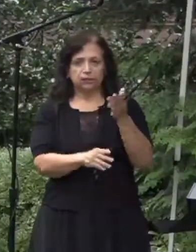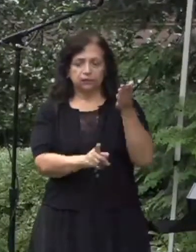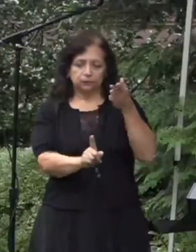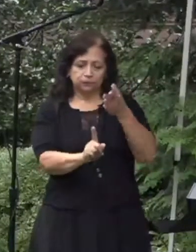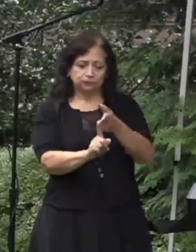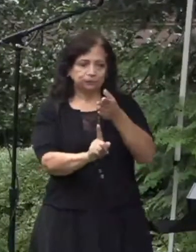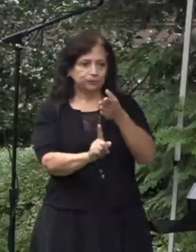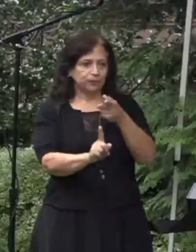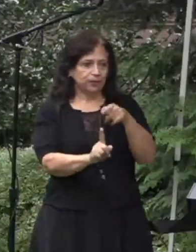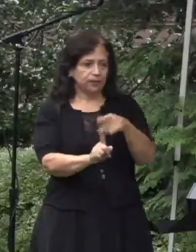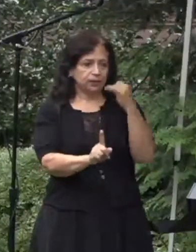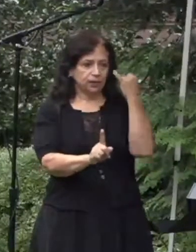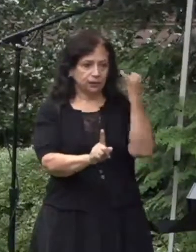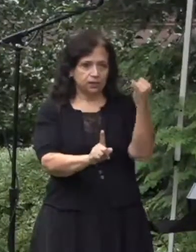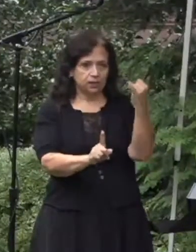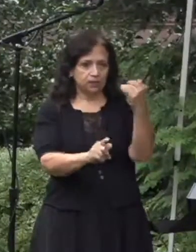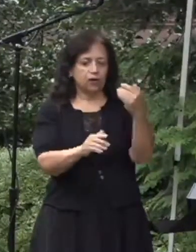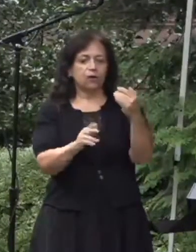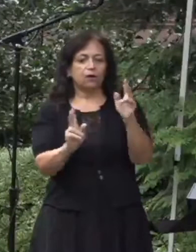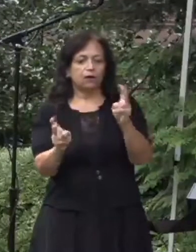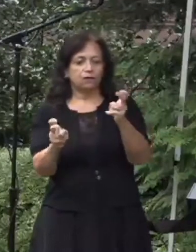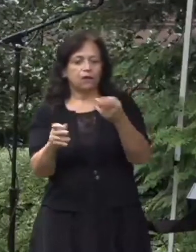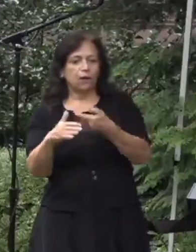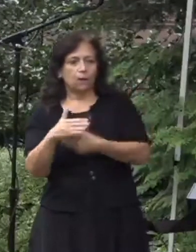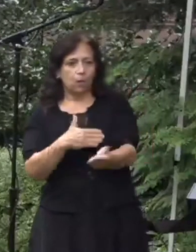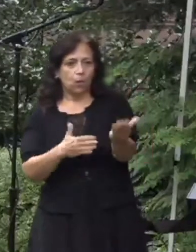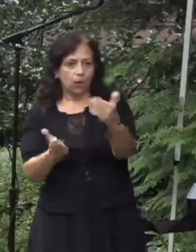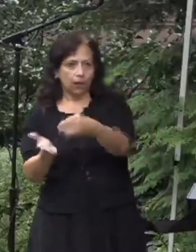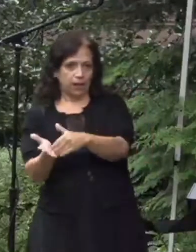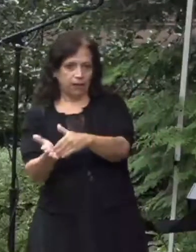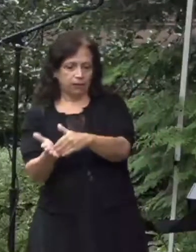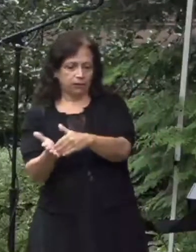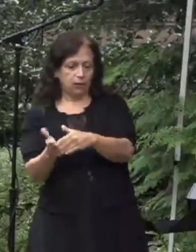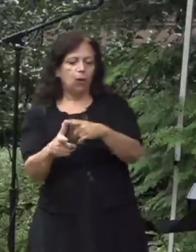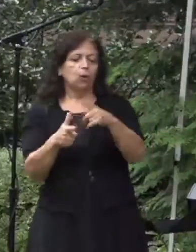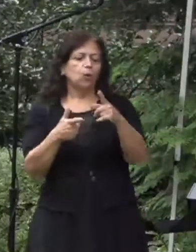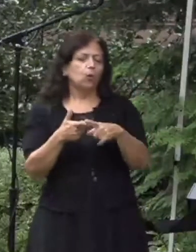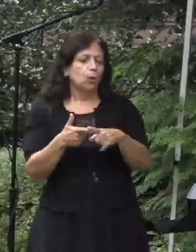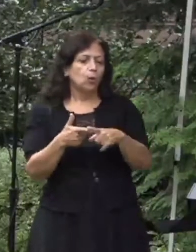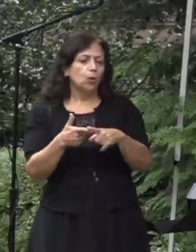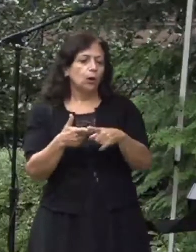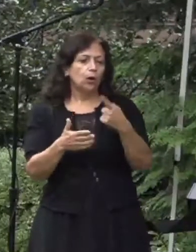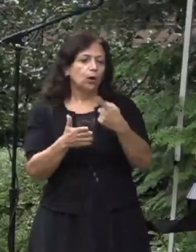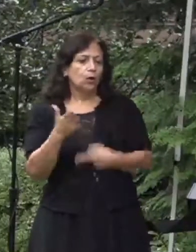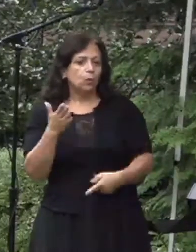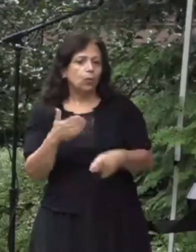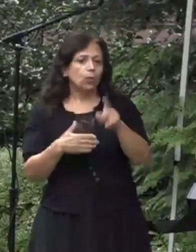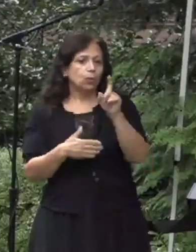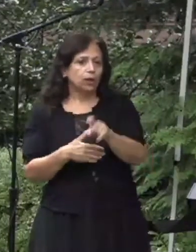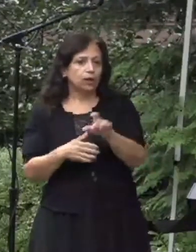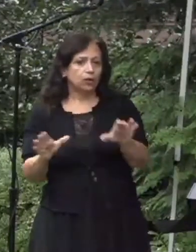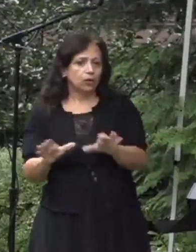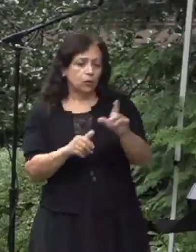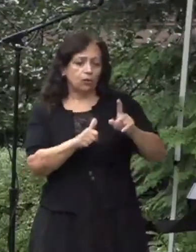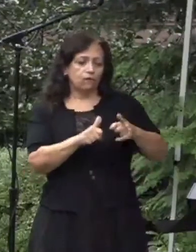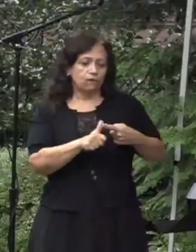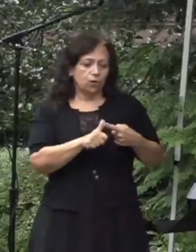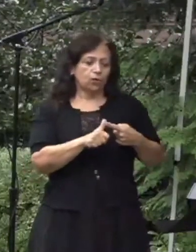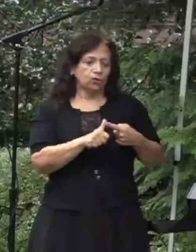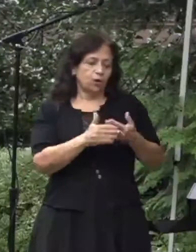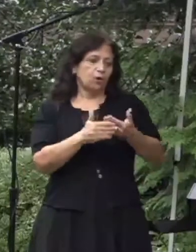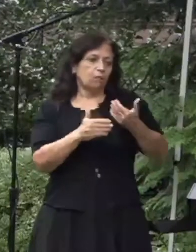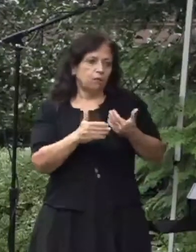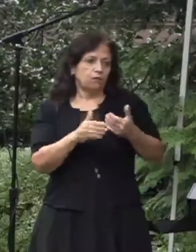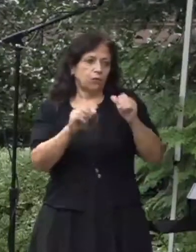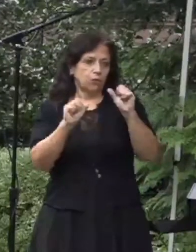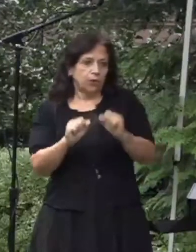this idea of being born again, or what it is we must do first before we